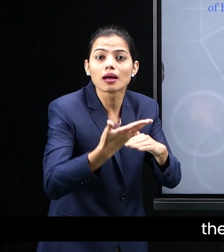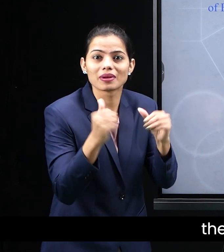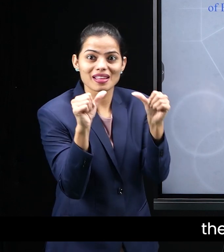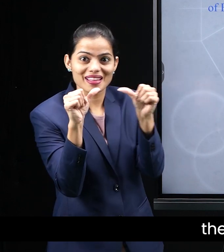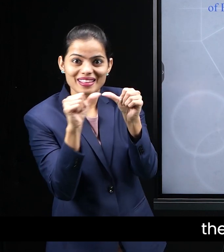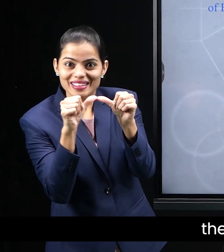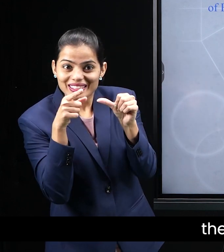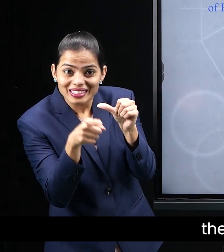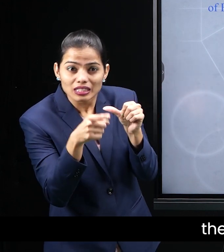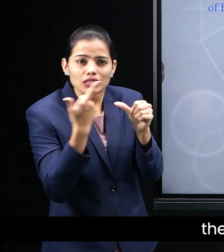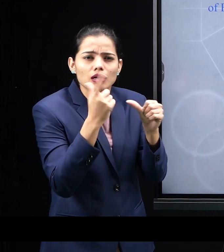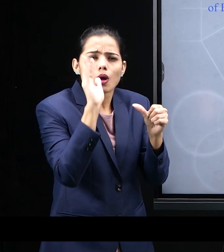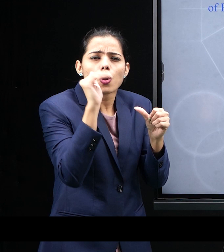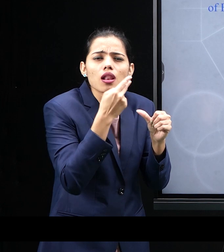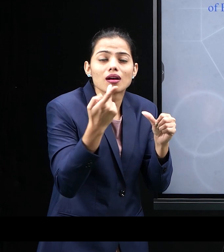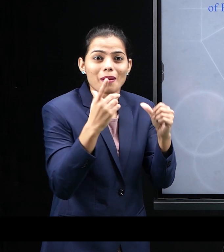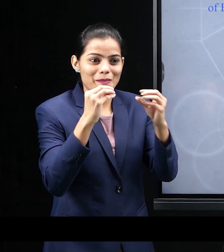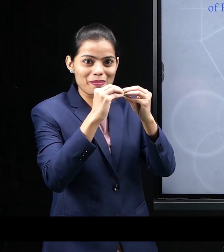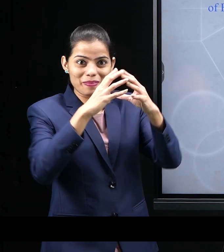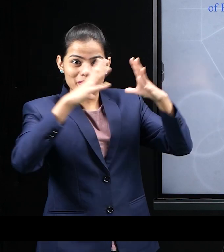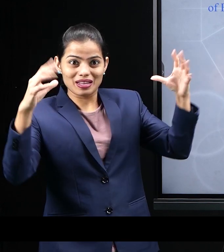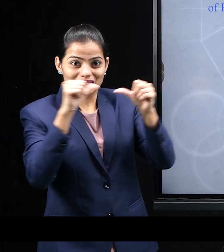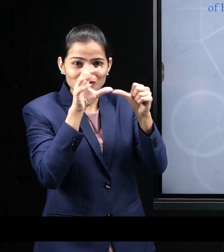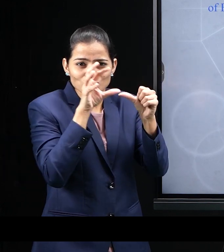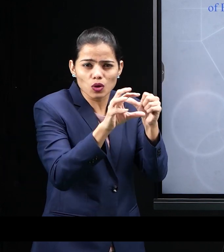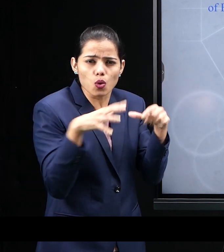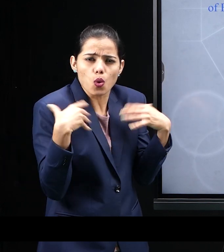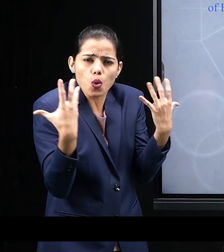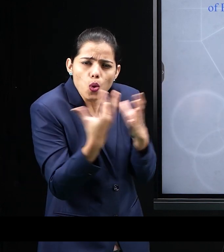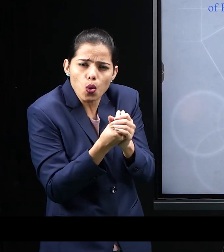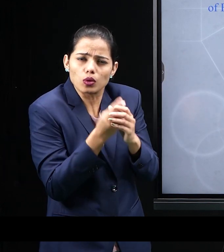a subset of B. We write A subset of B.